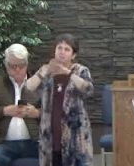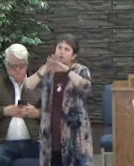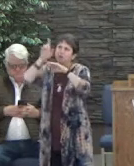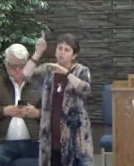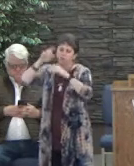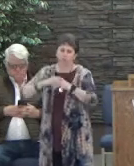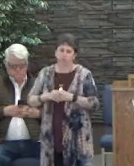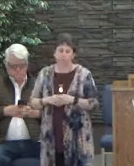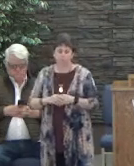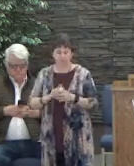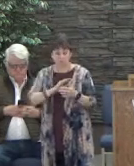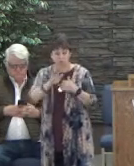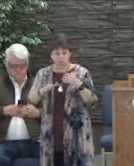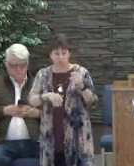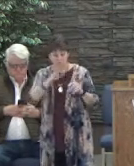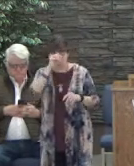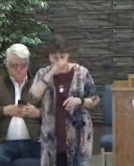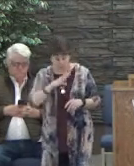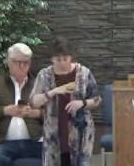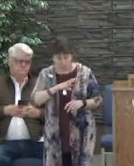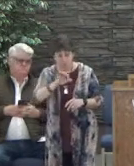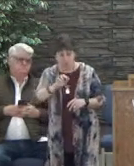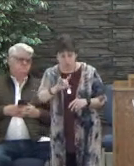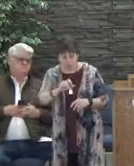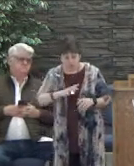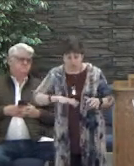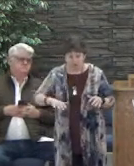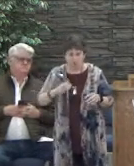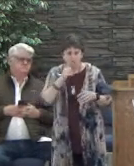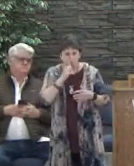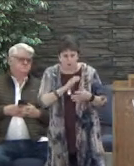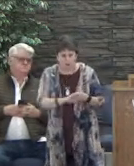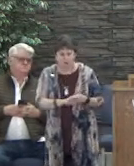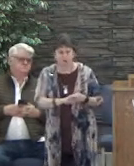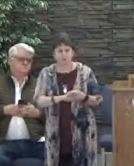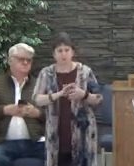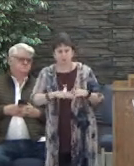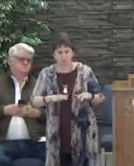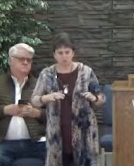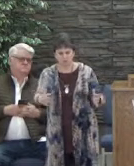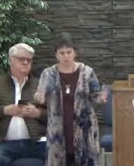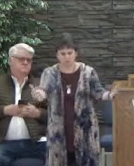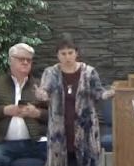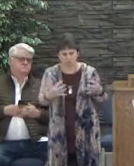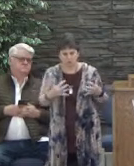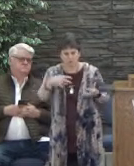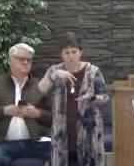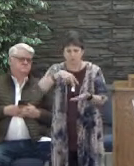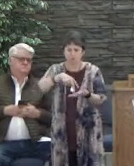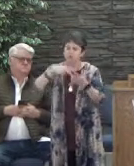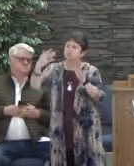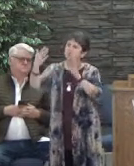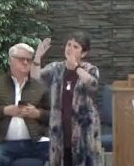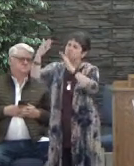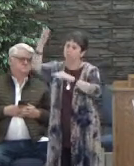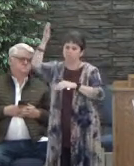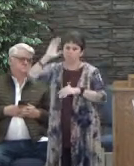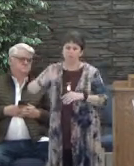all the men of Judah and their wives and children and little ones stood there before the Lord. So as we